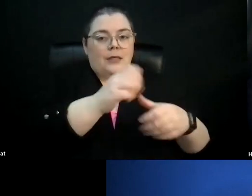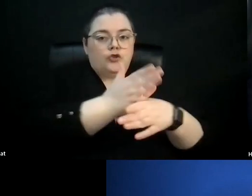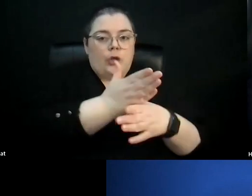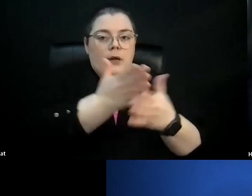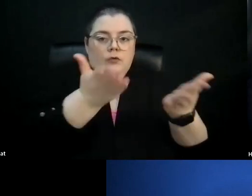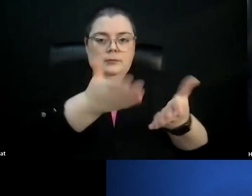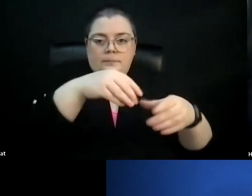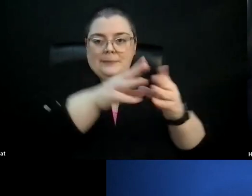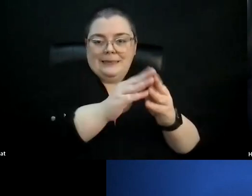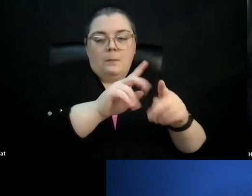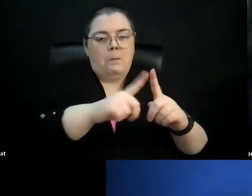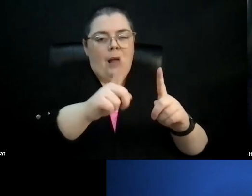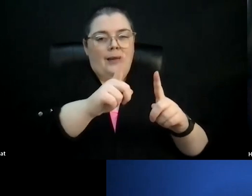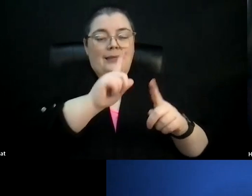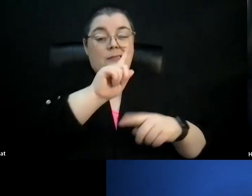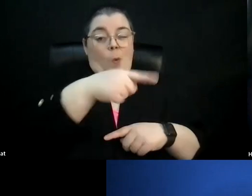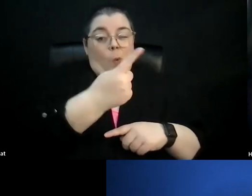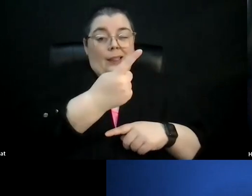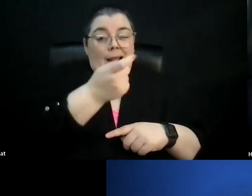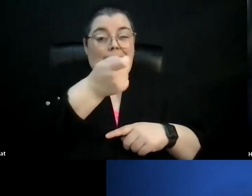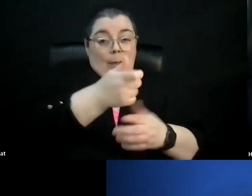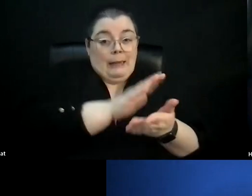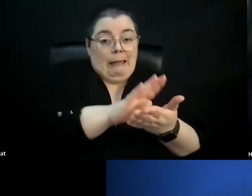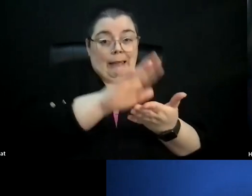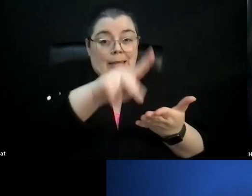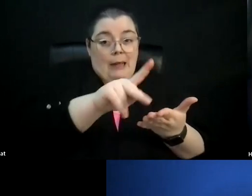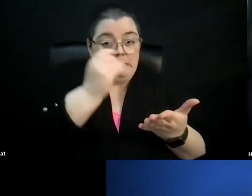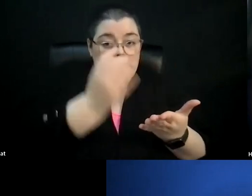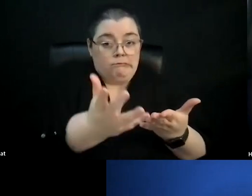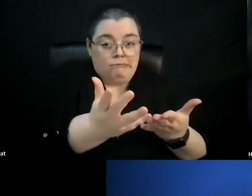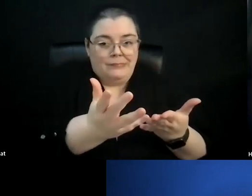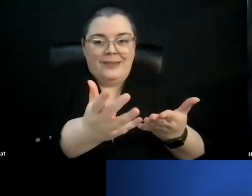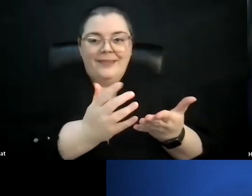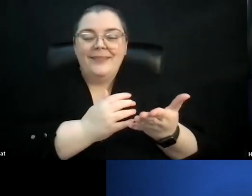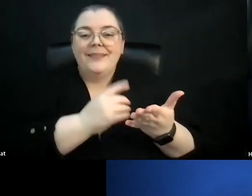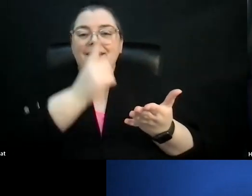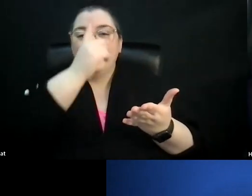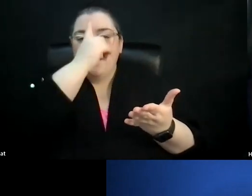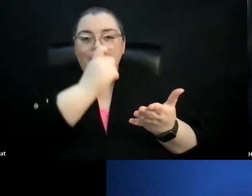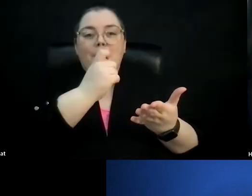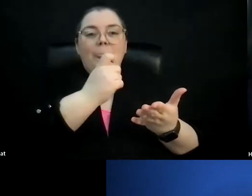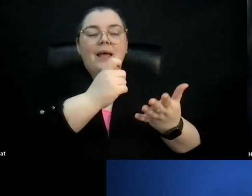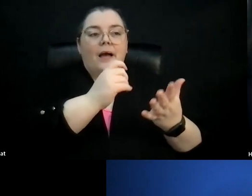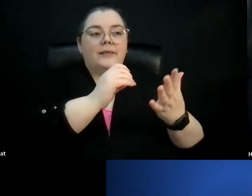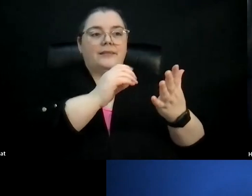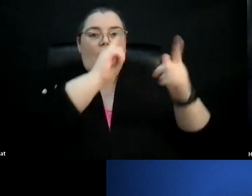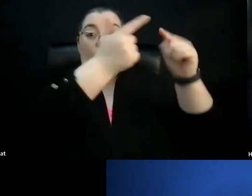So our document can be shared in this meeting, but it's pretty rough. It's not in